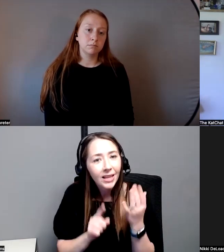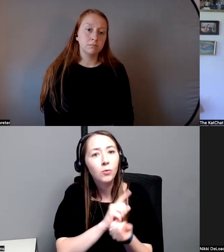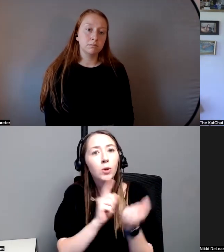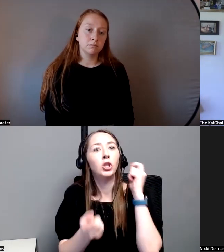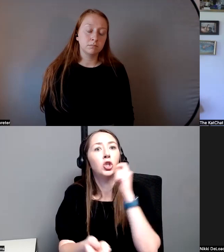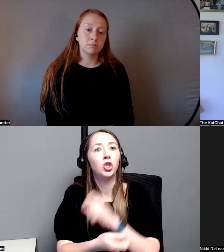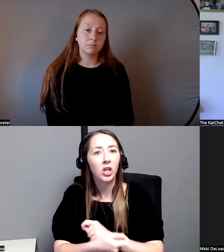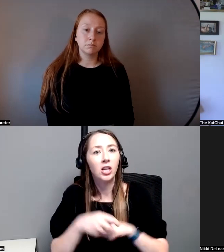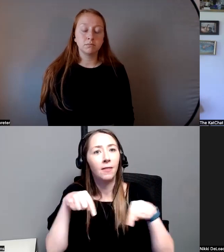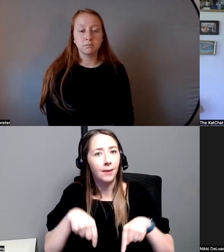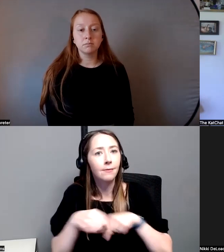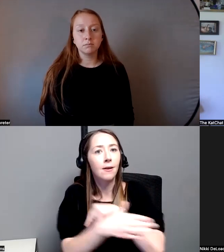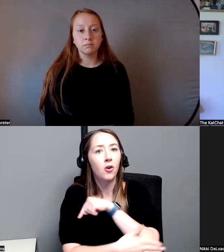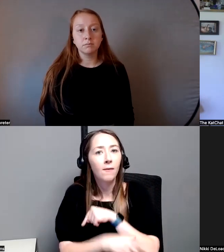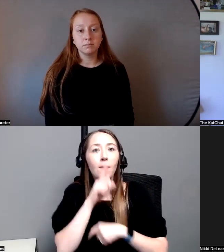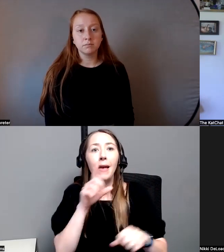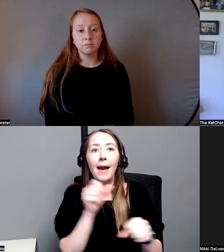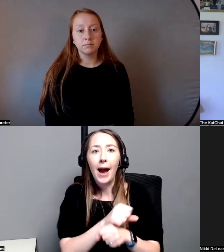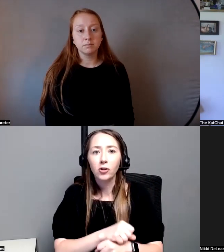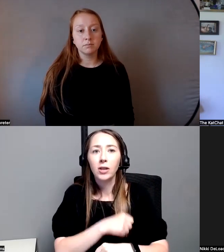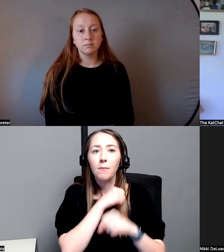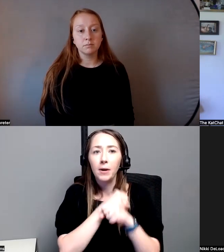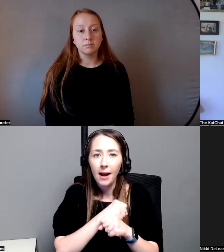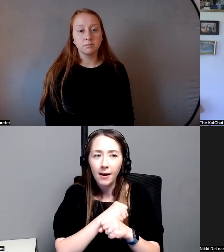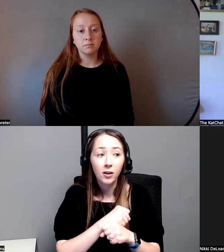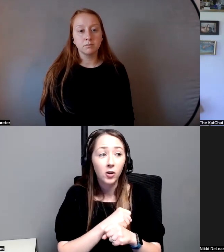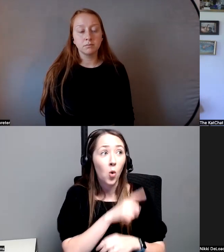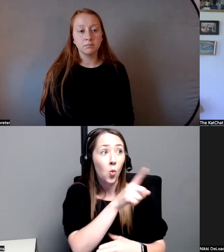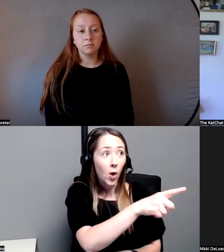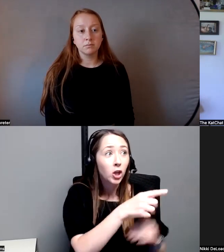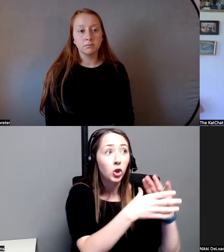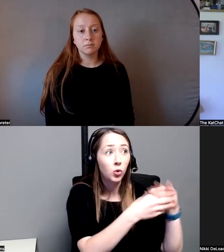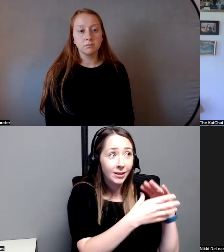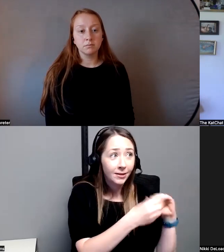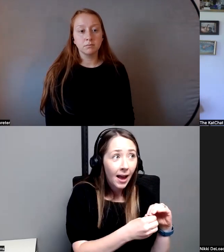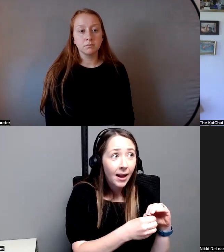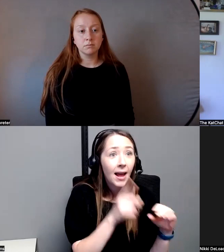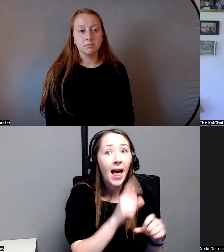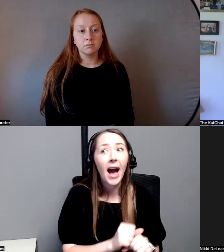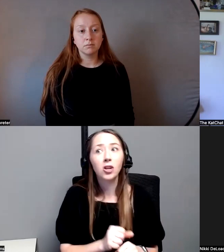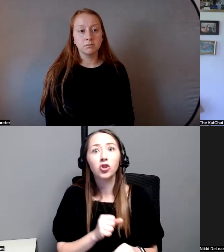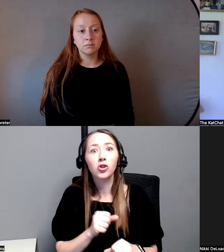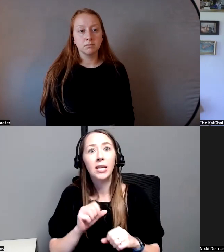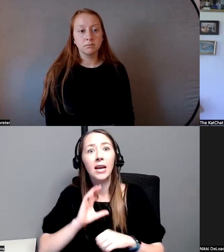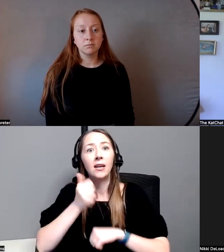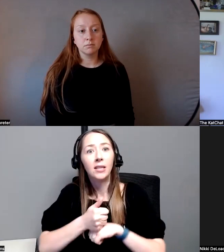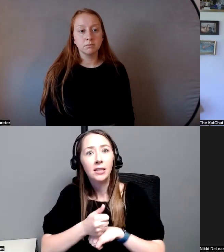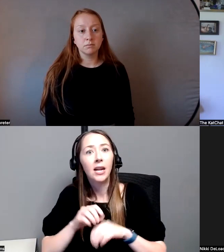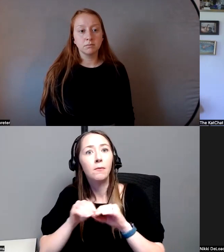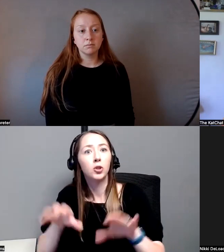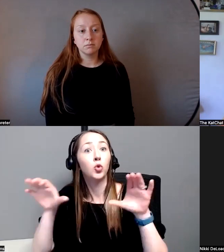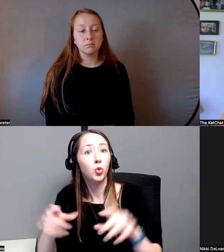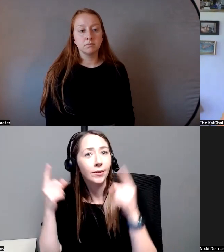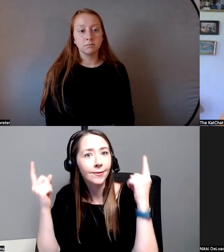country if we actually put our money and walked the talk. And so I believe